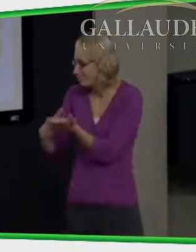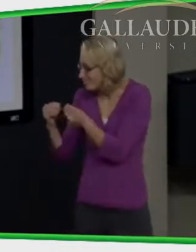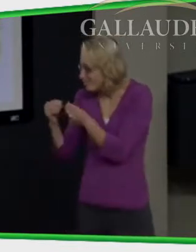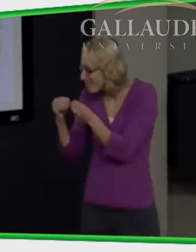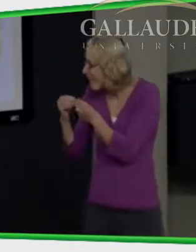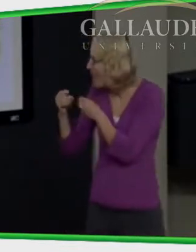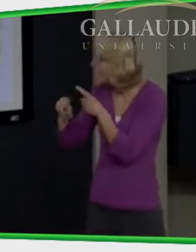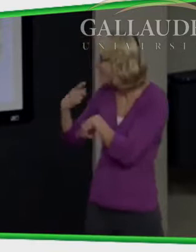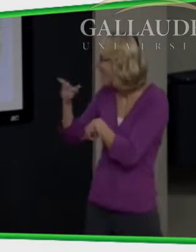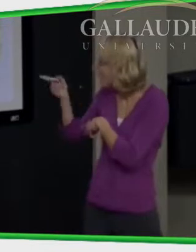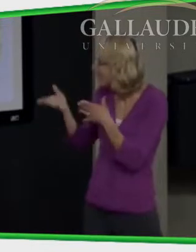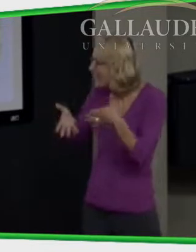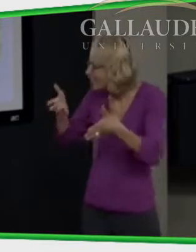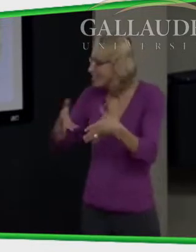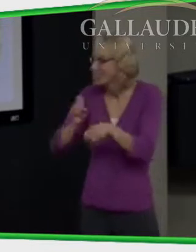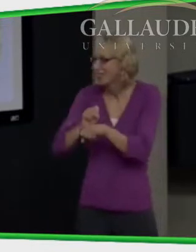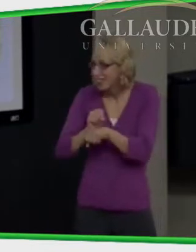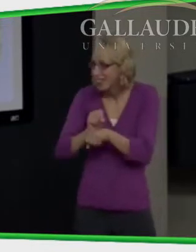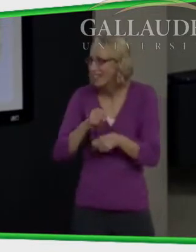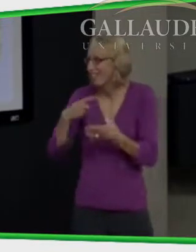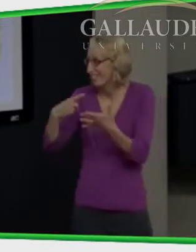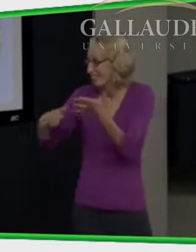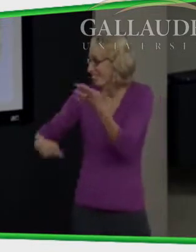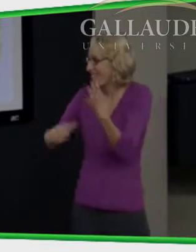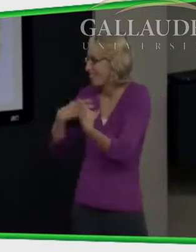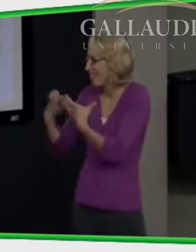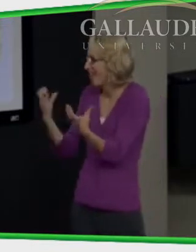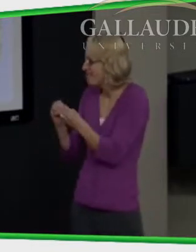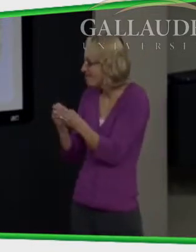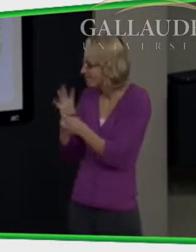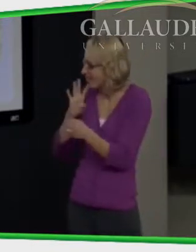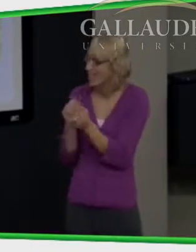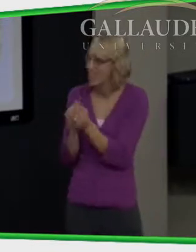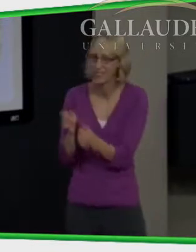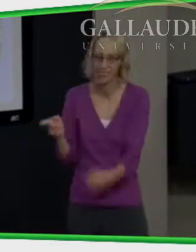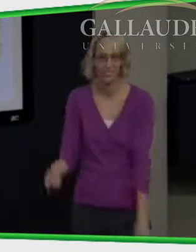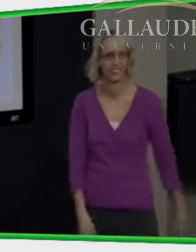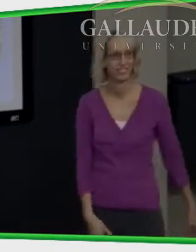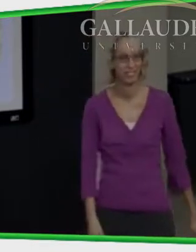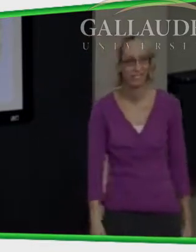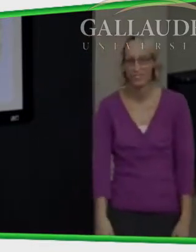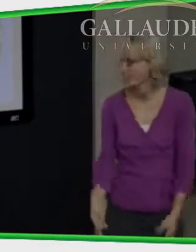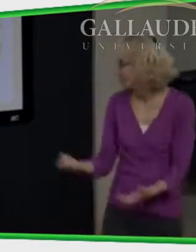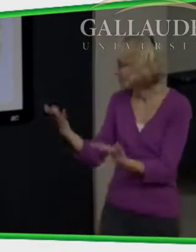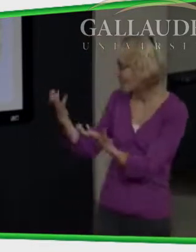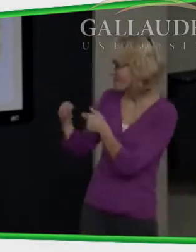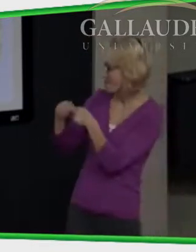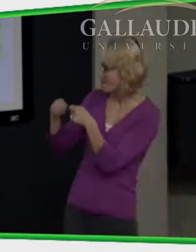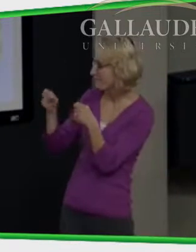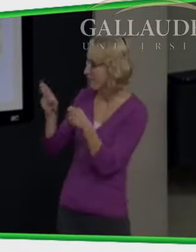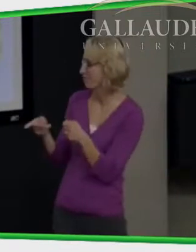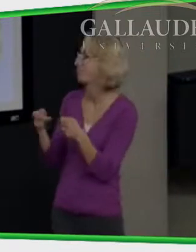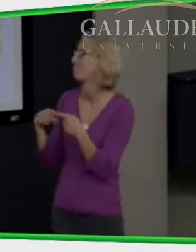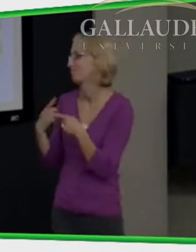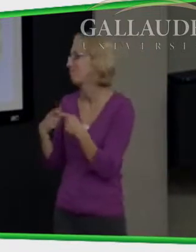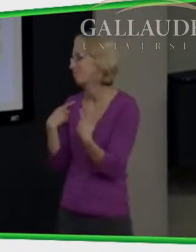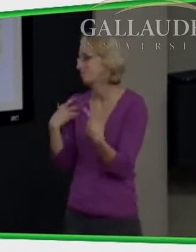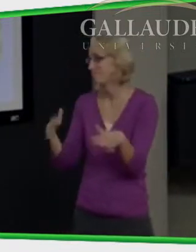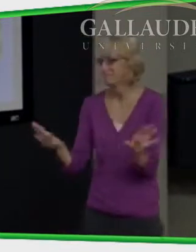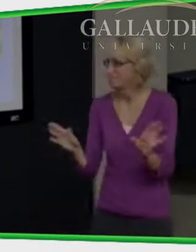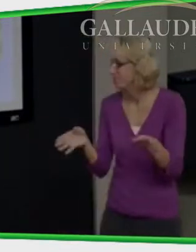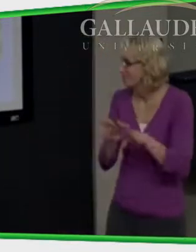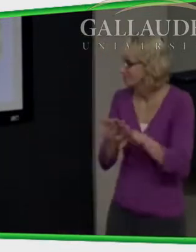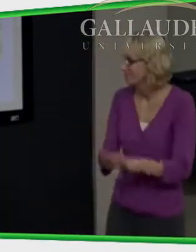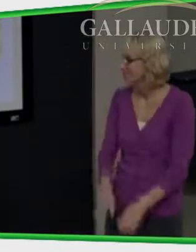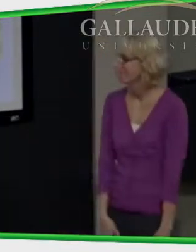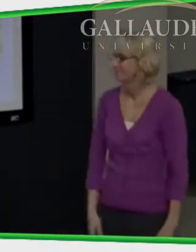closing remarks that you'd like to share with us before we take you over to the reception. Anything perhaps about future directions of your work, and